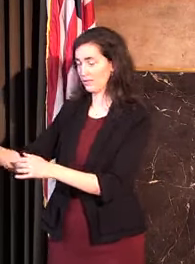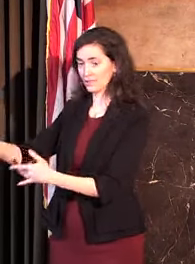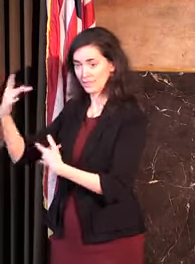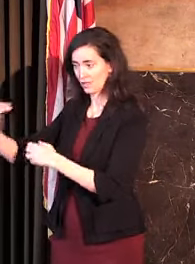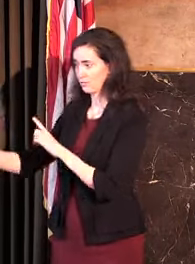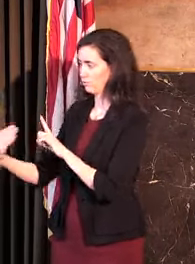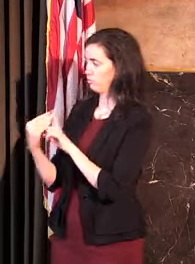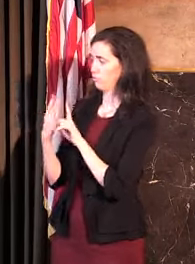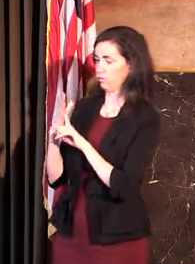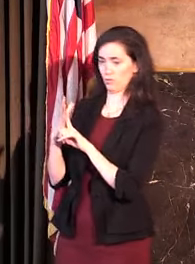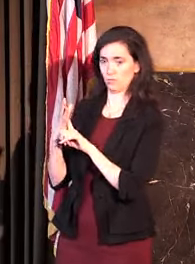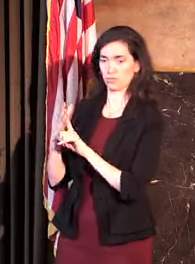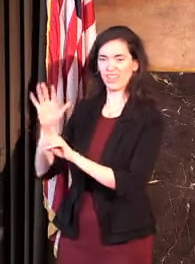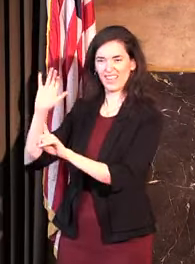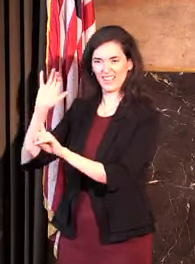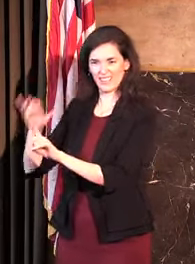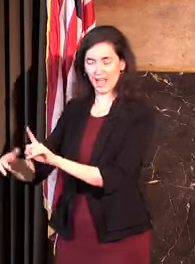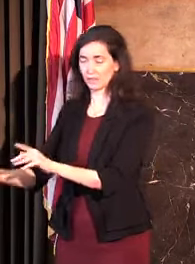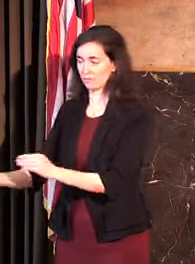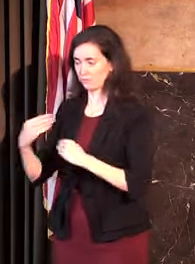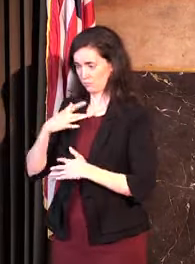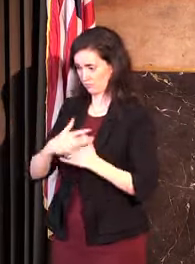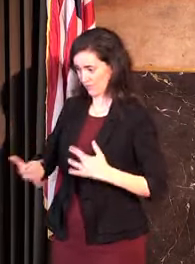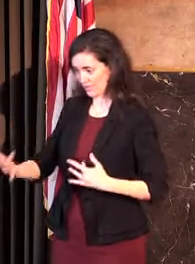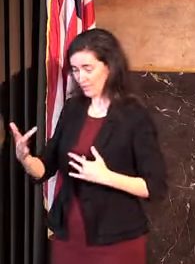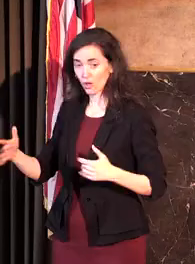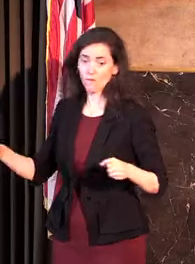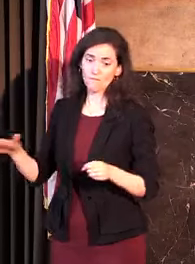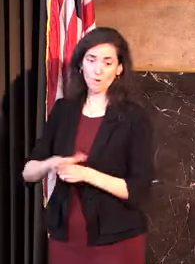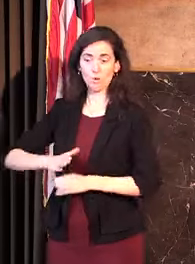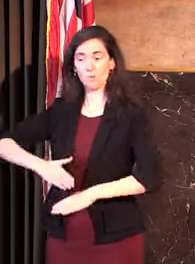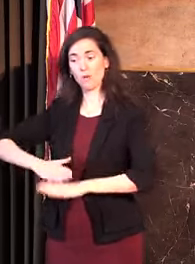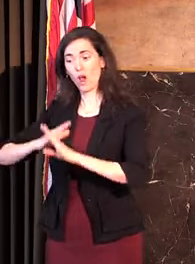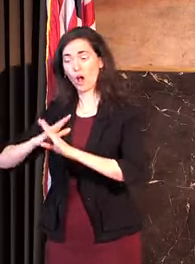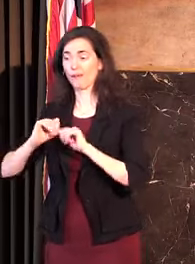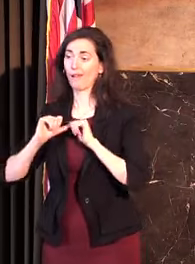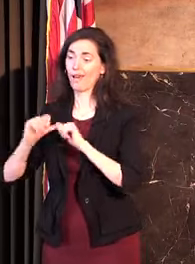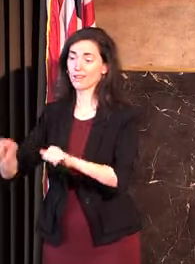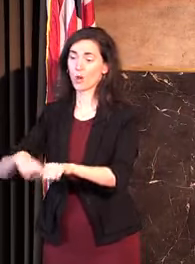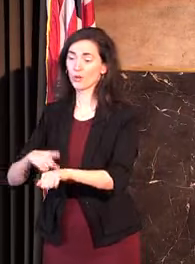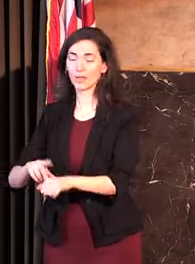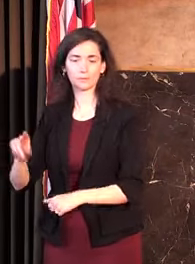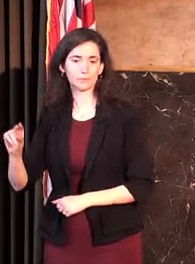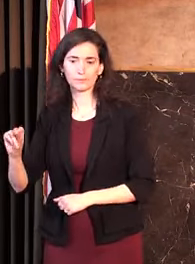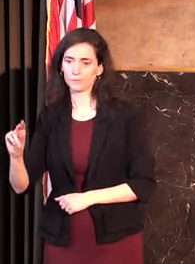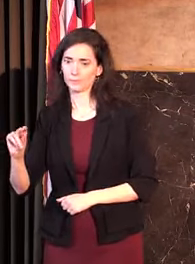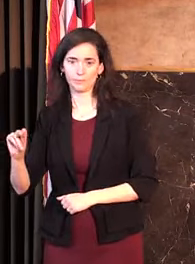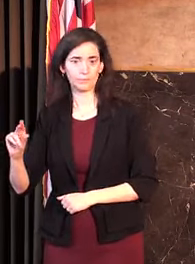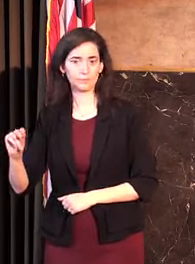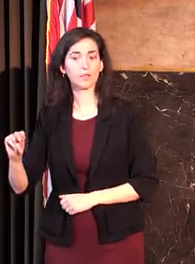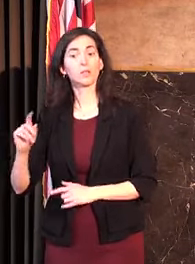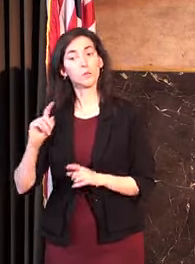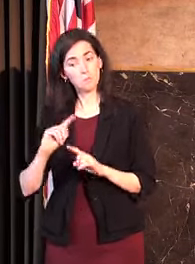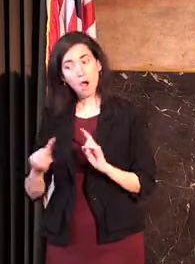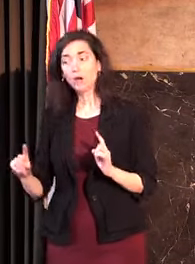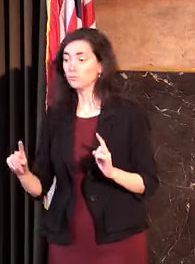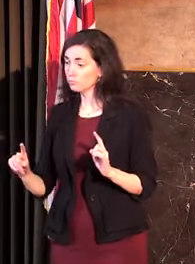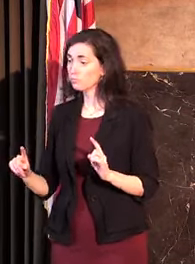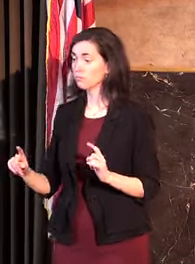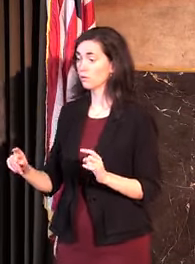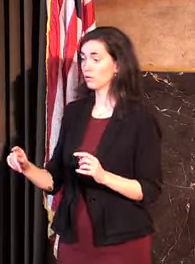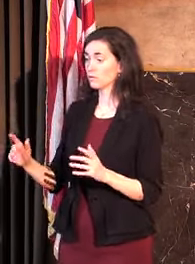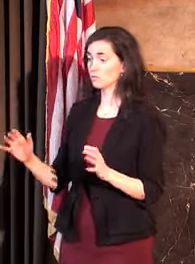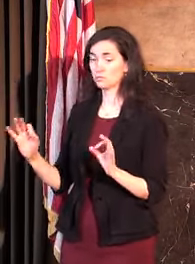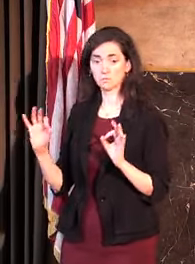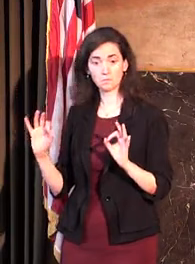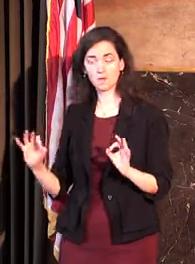exposure is incomplete, partial, imperfect, not terribly durable, but it also is not to be